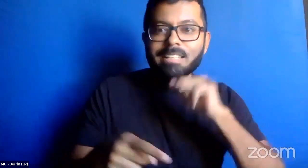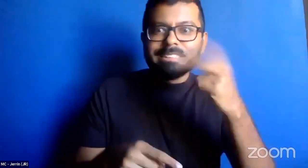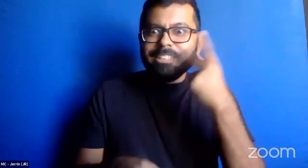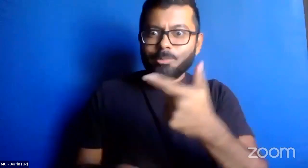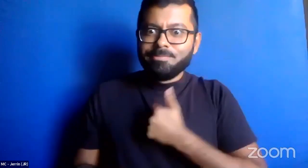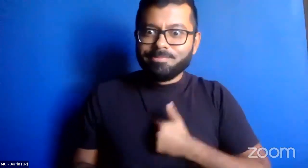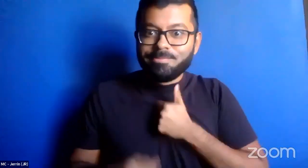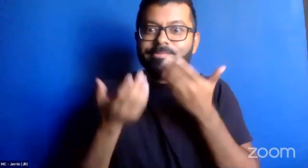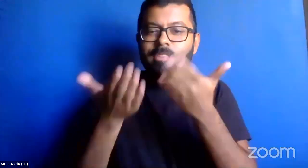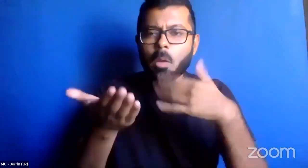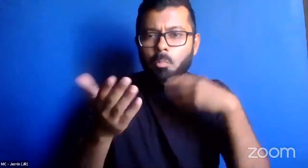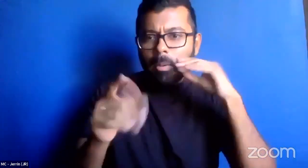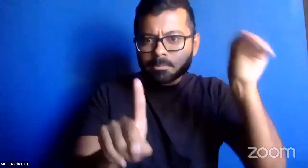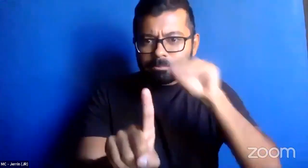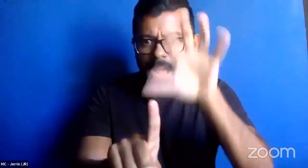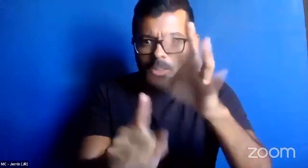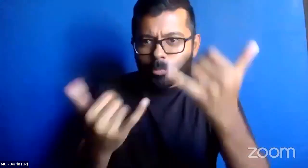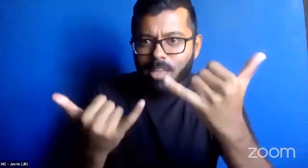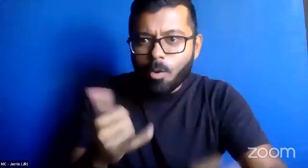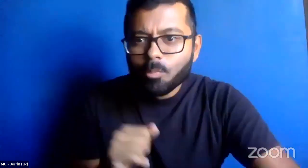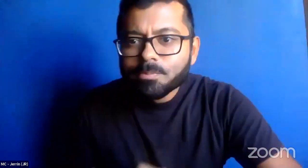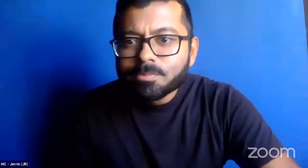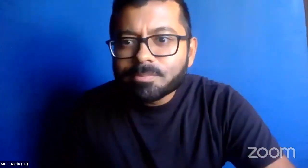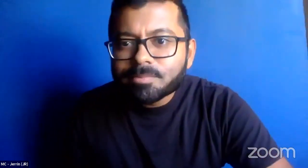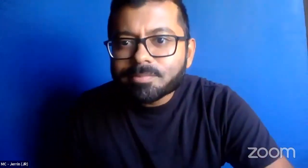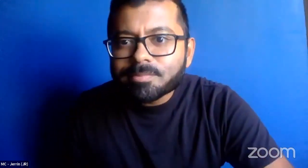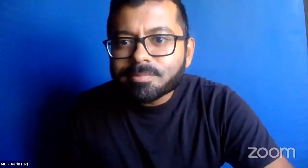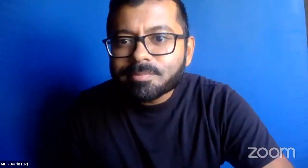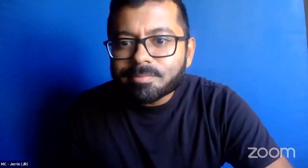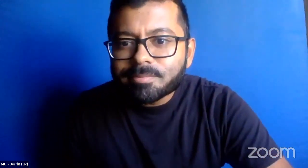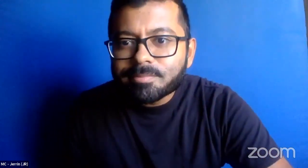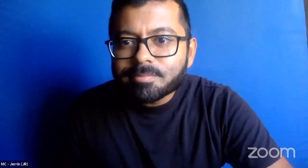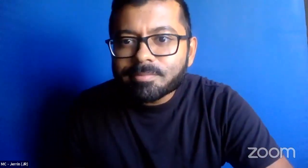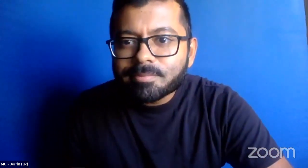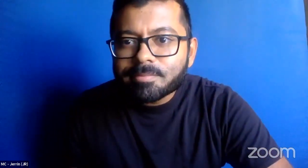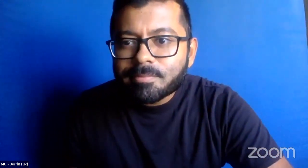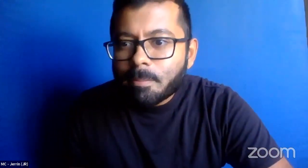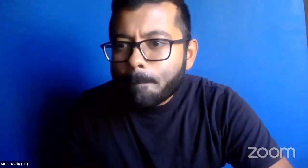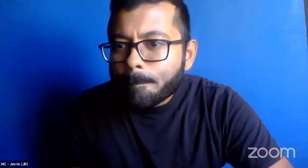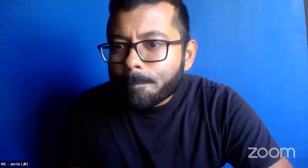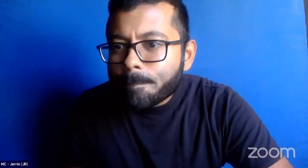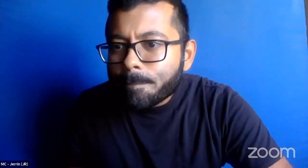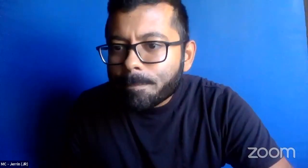Beth? Beth? I'm sorry, I will spotlight you now. Give me just a moment.